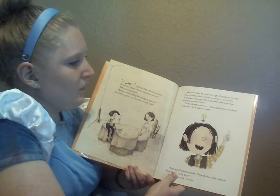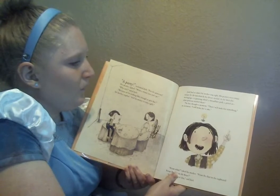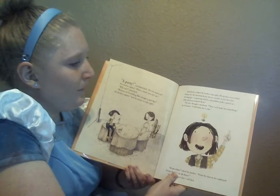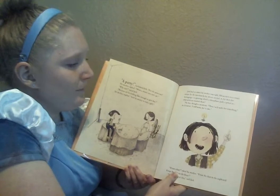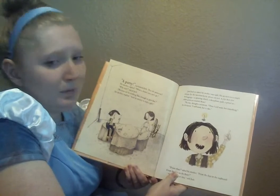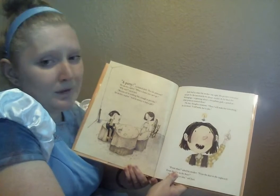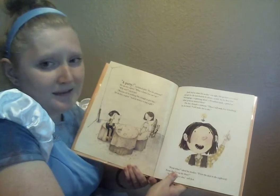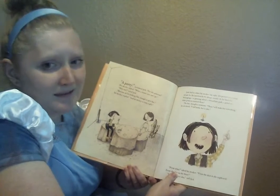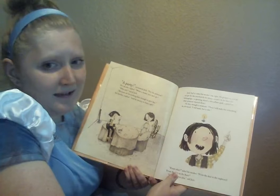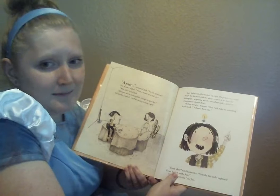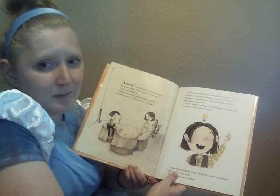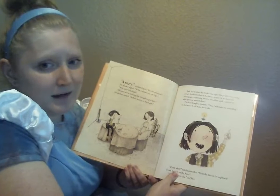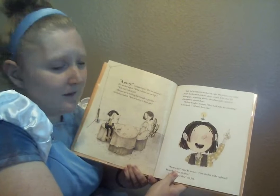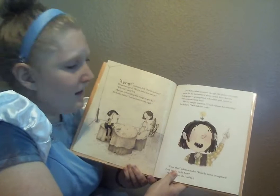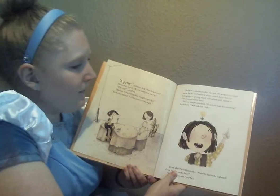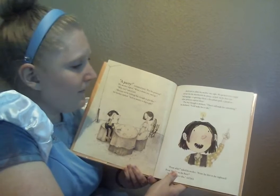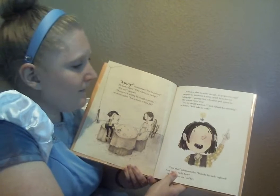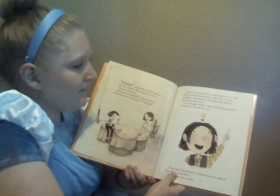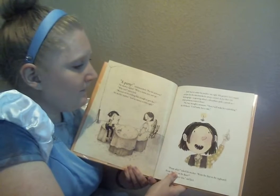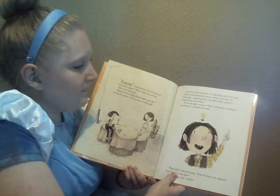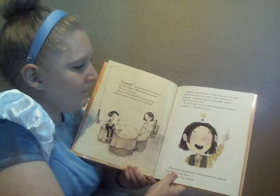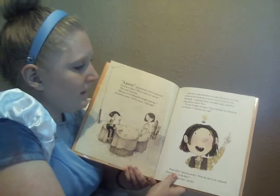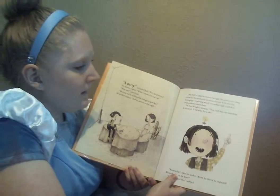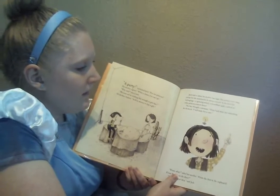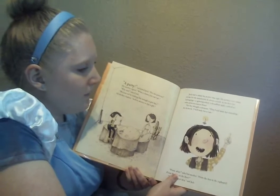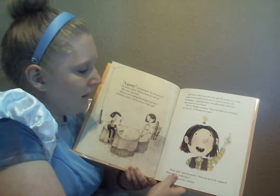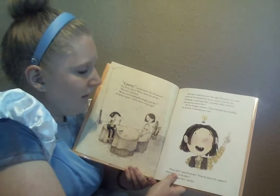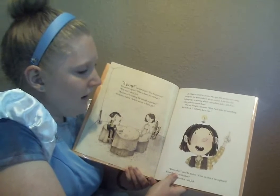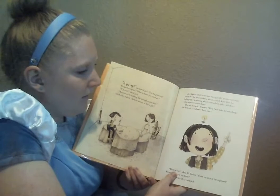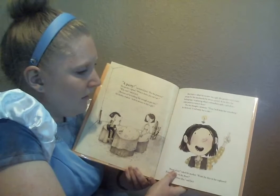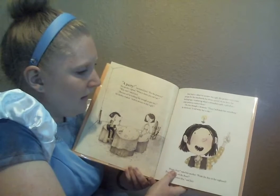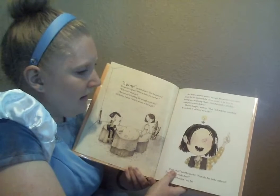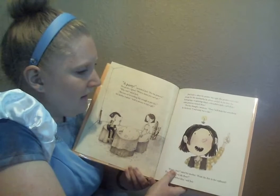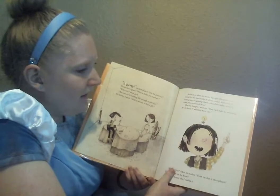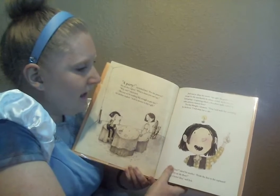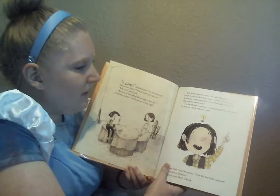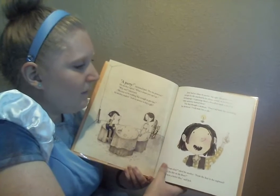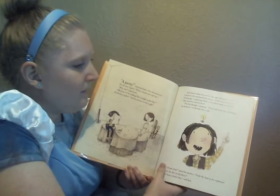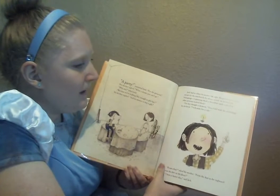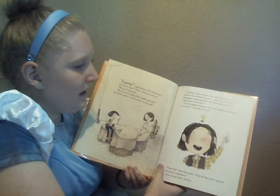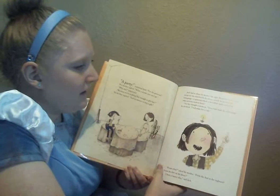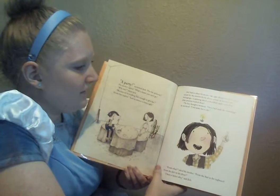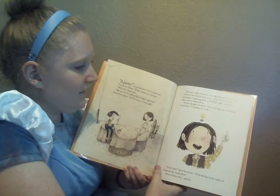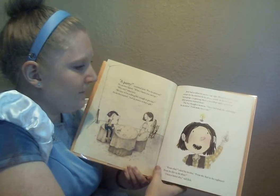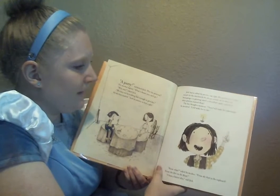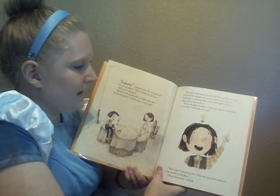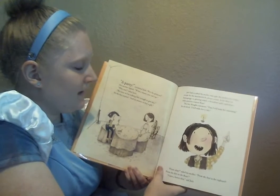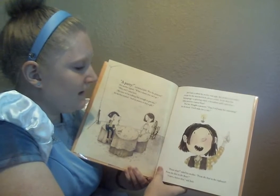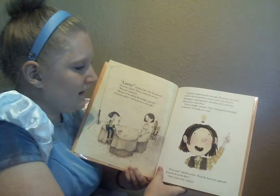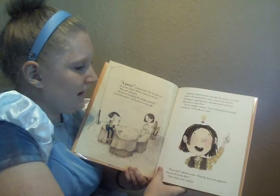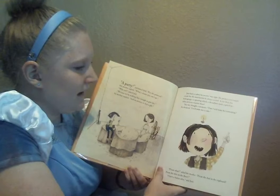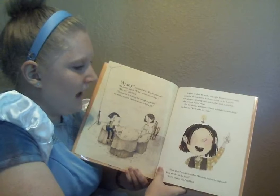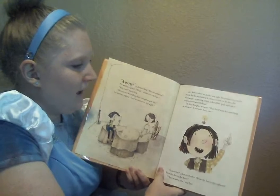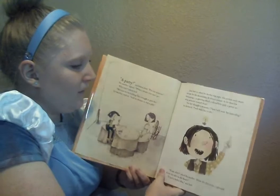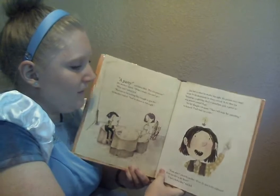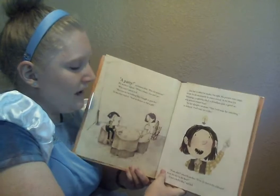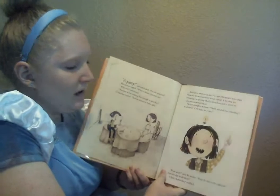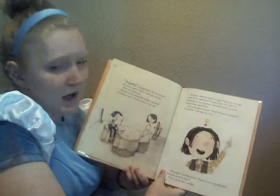what princess wanted those? The boy thought a moment. Then I will make her something, he declared. I will make her a